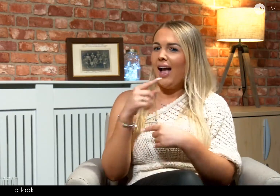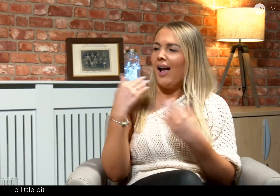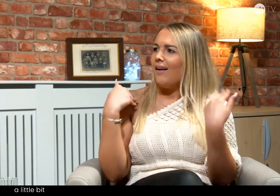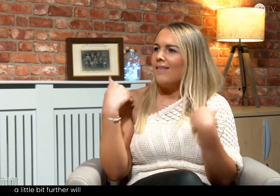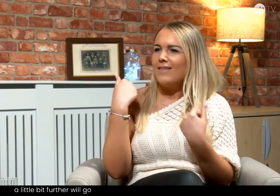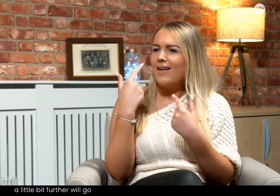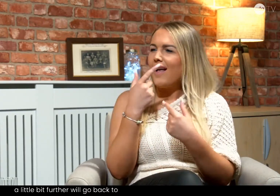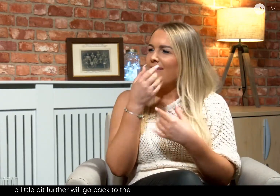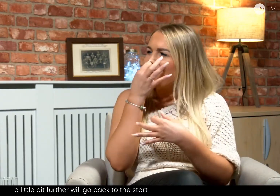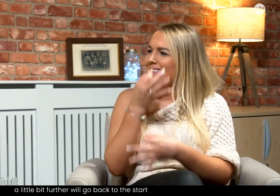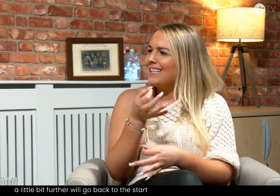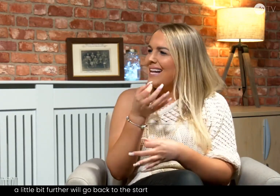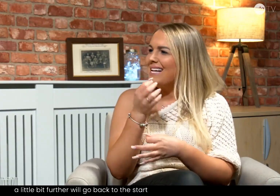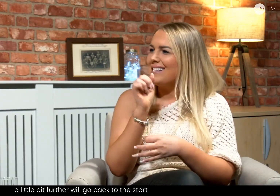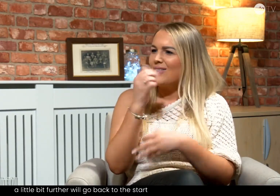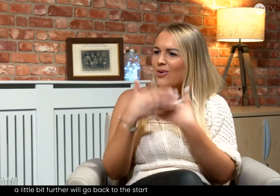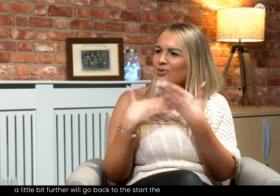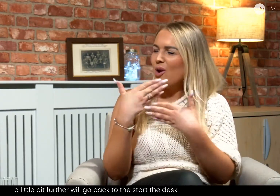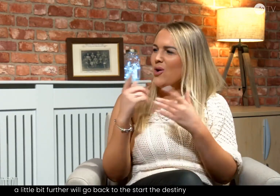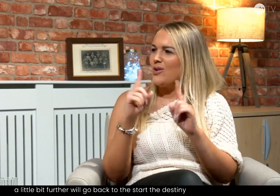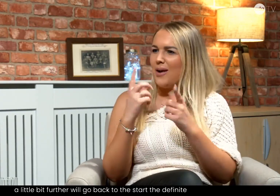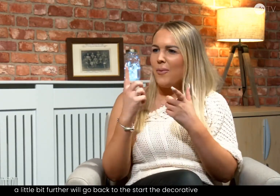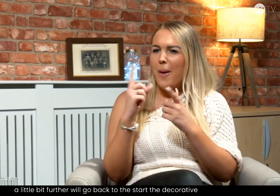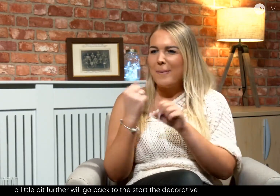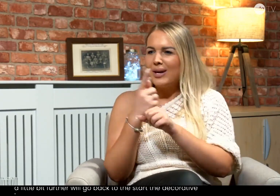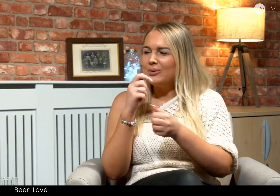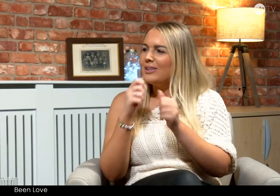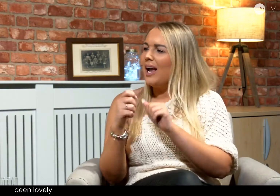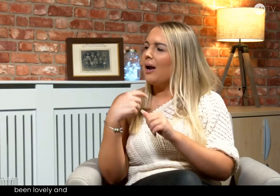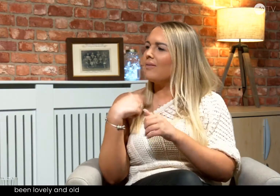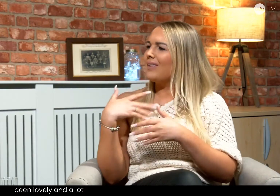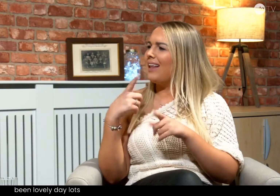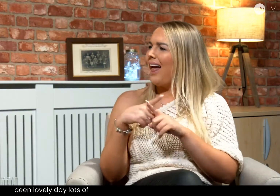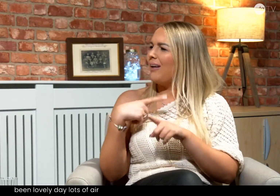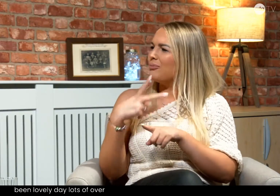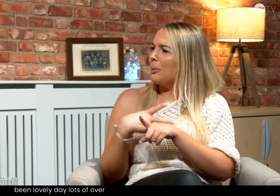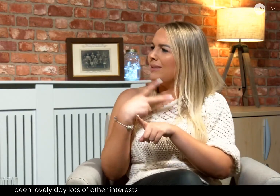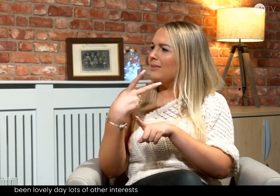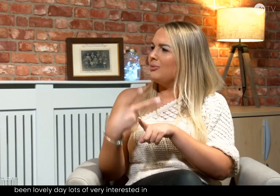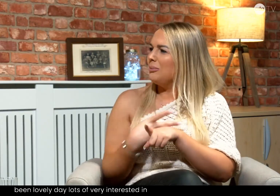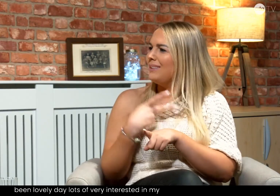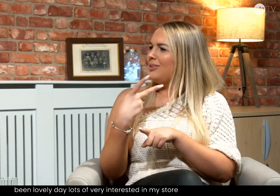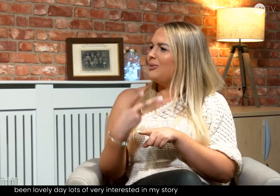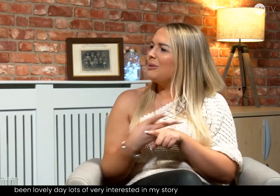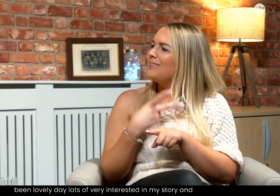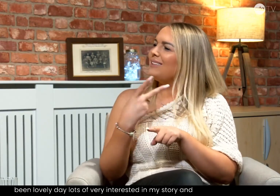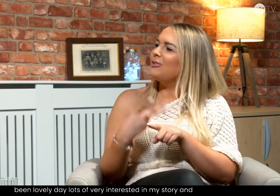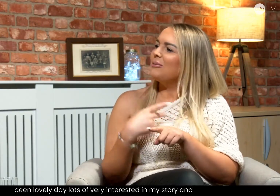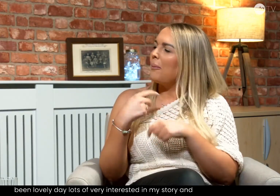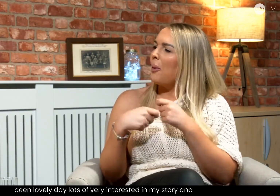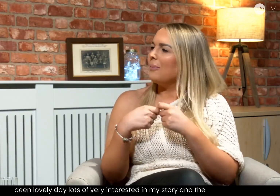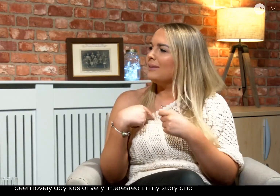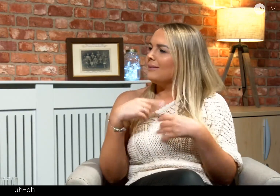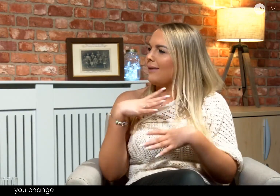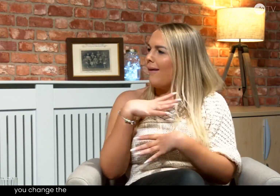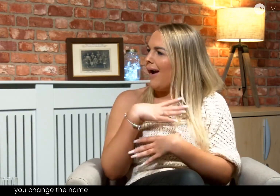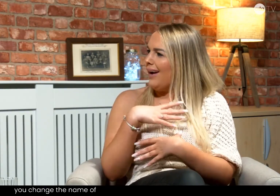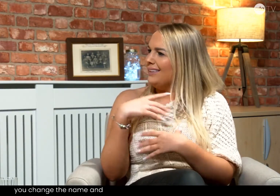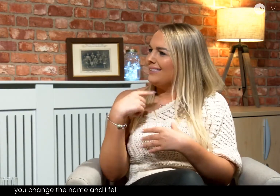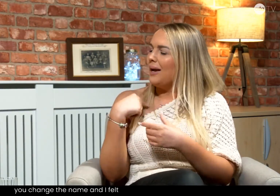The deaf community have been lovely, you know, lots are very, very interested in my story and, you know, changing the name. And I felt like I was telling my story a